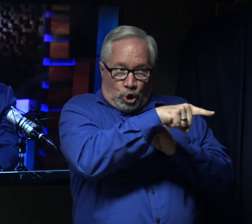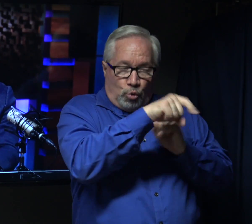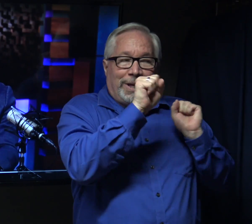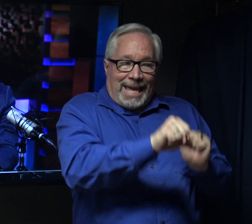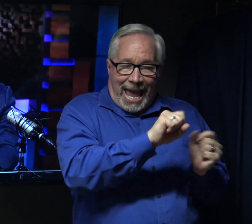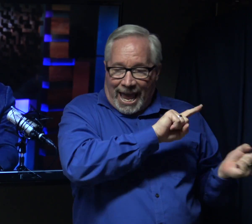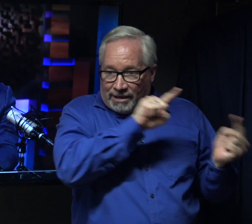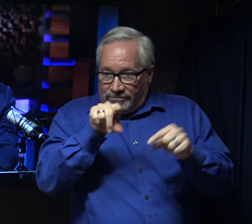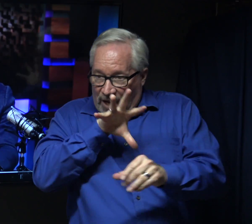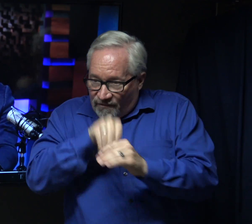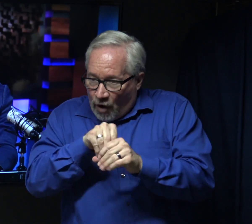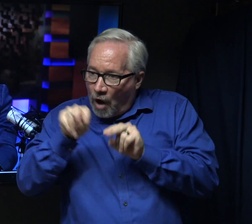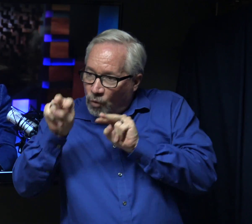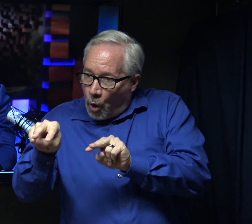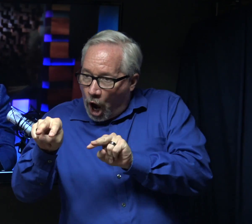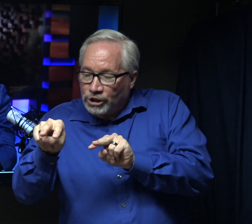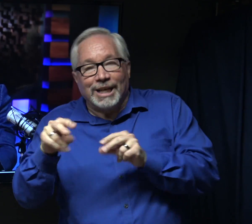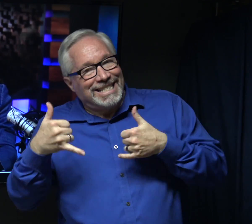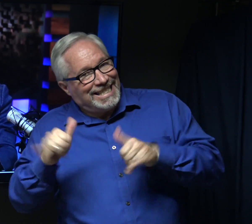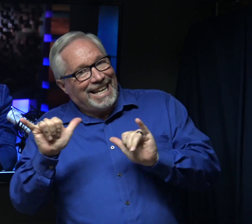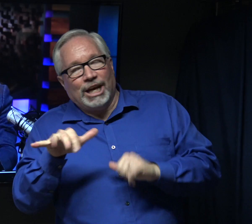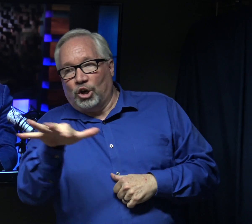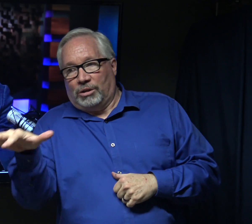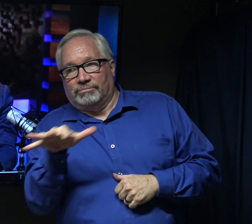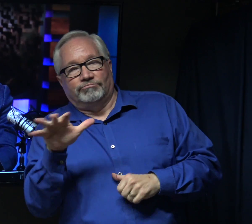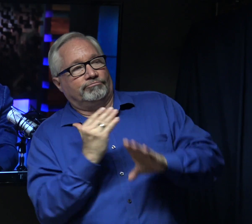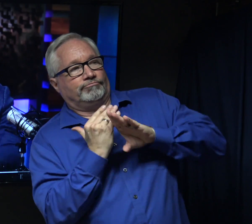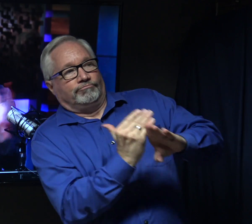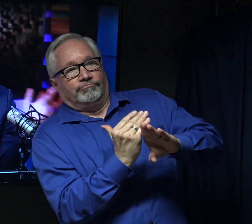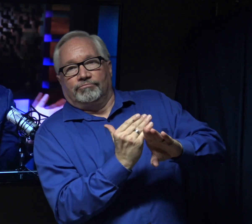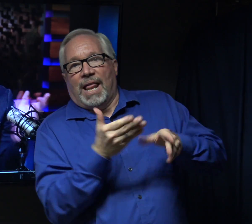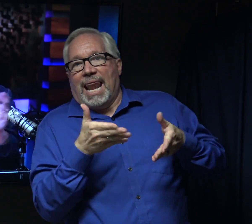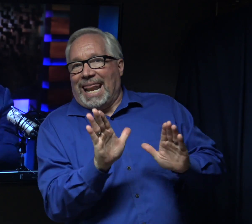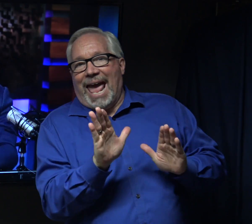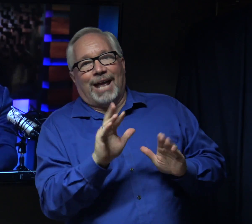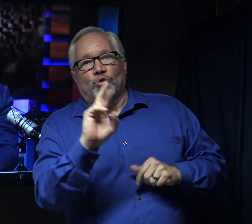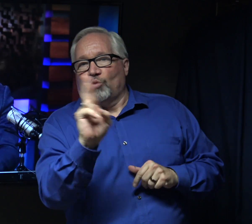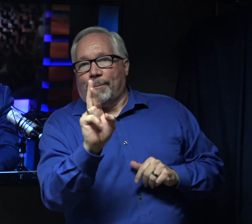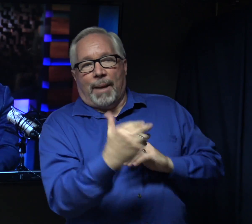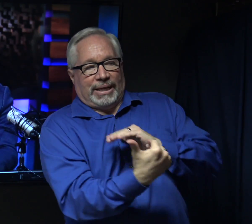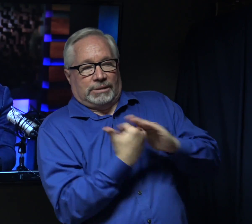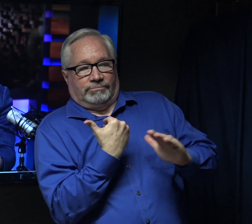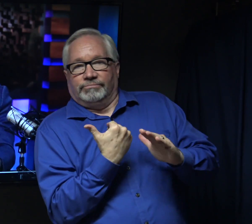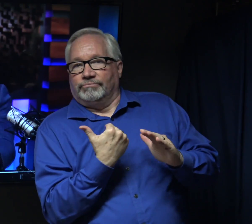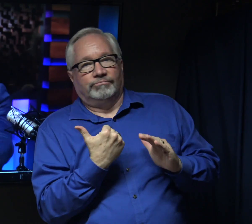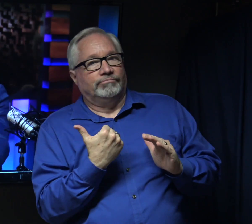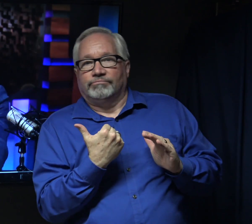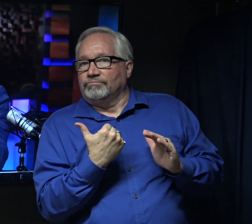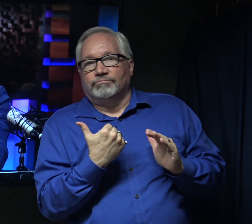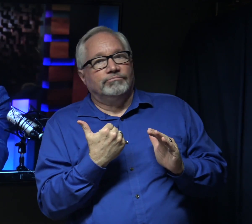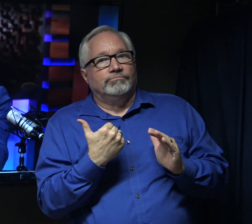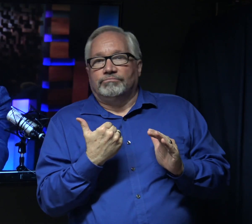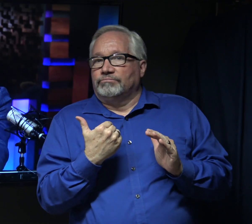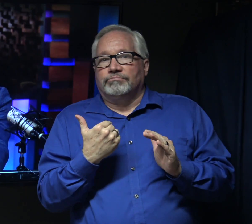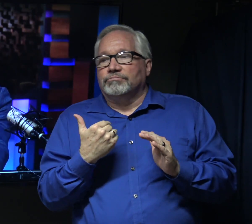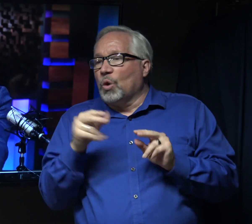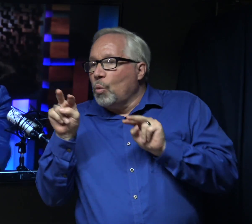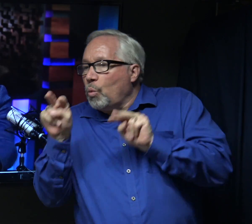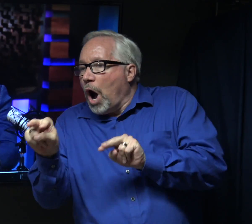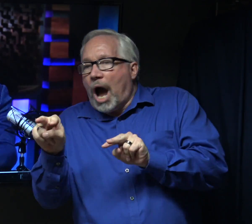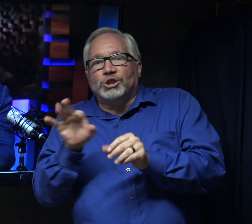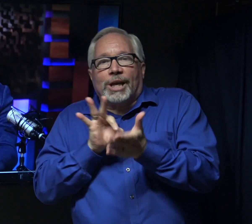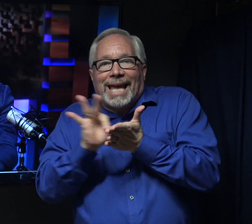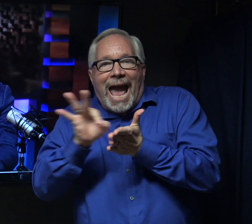count. Even then, Rudy Giuliani and the other poll workers allege they were not given that